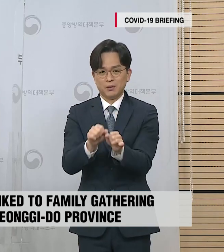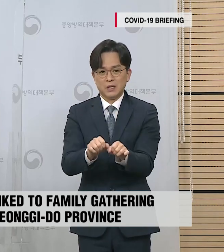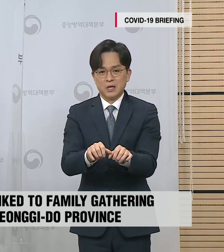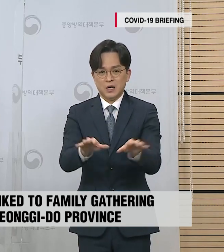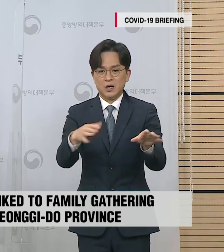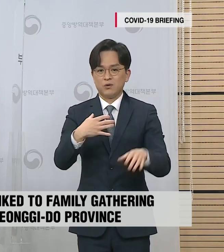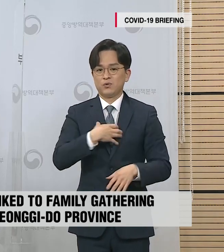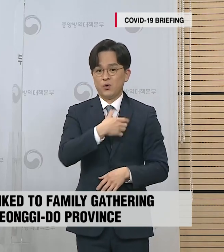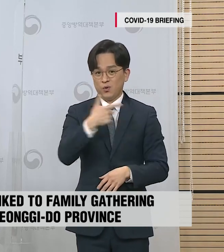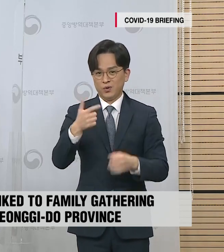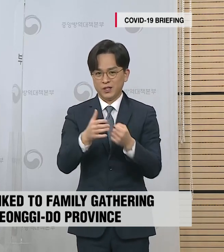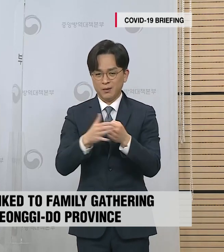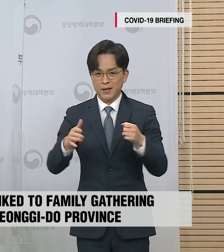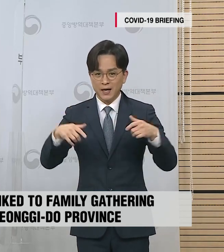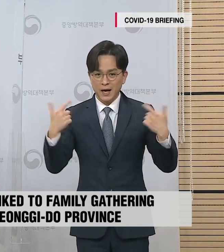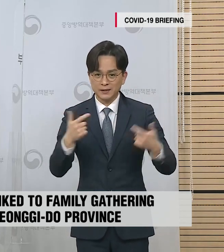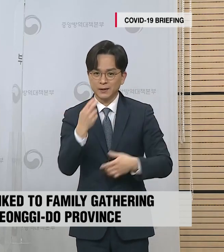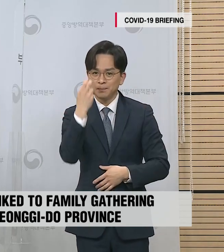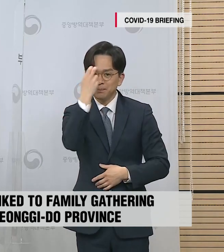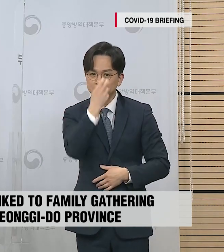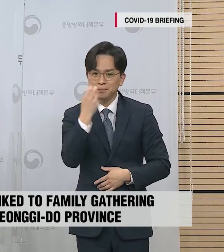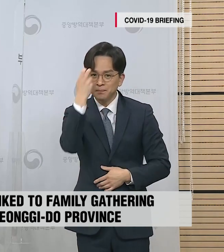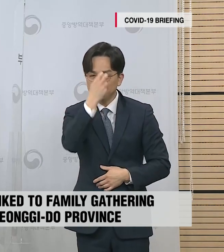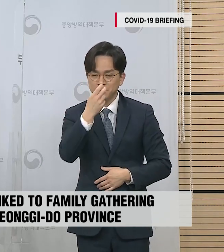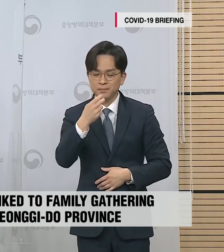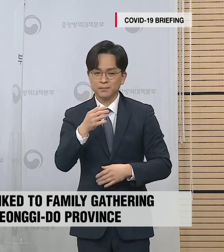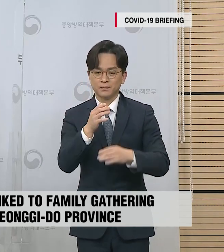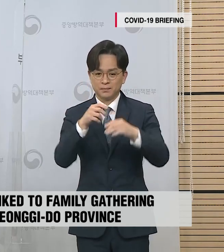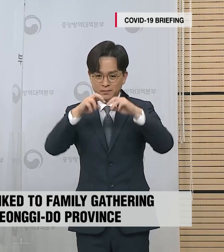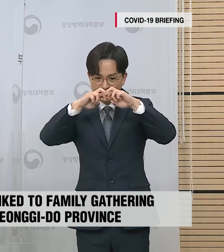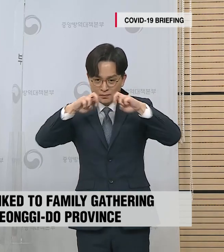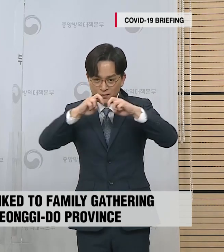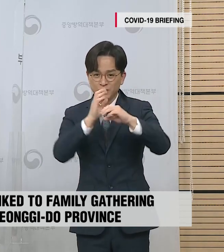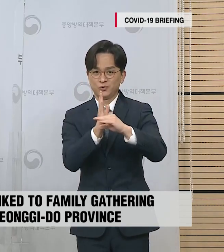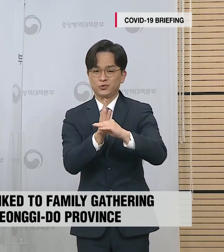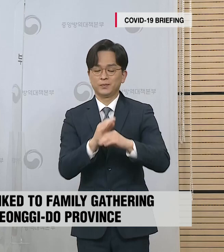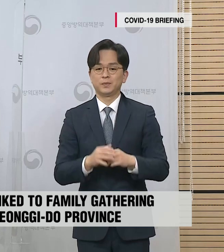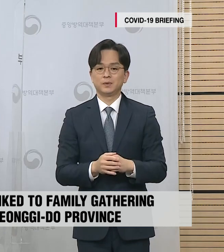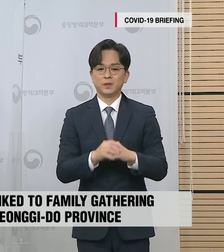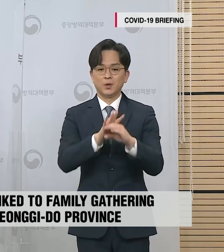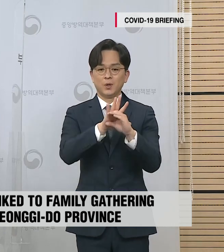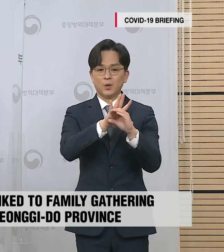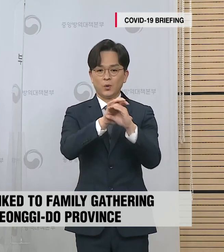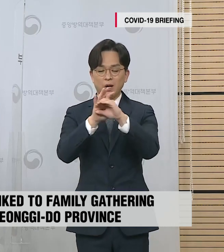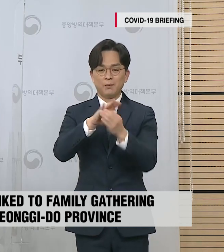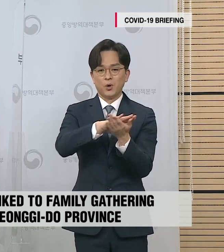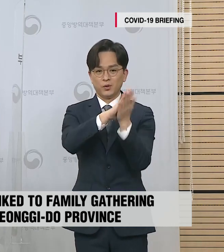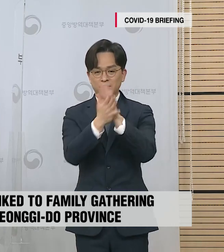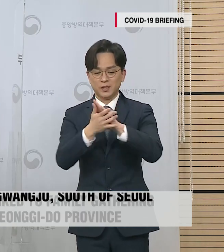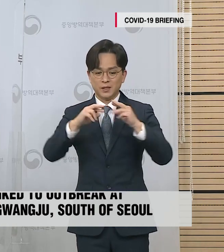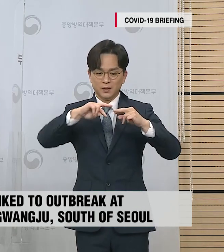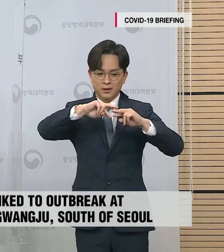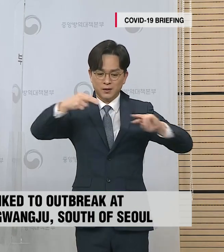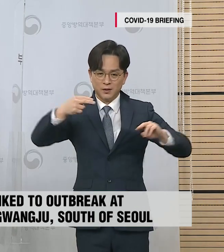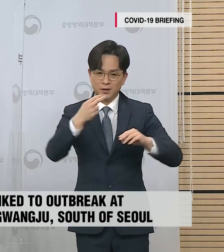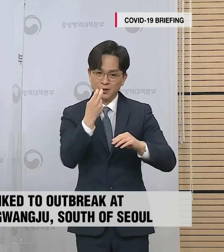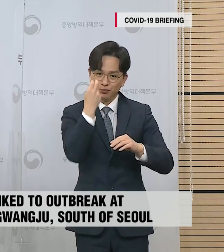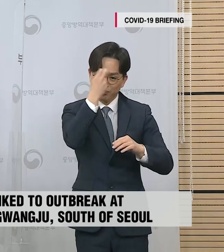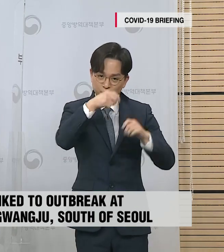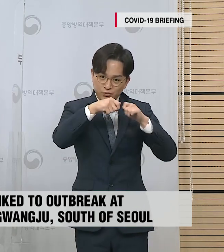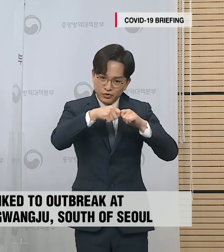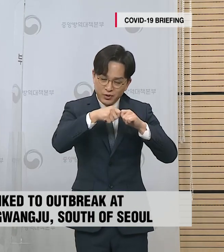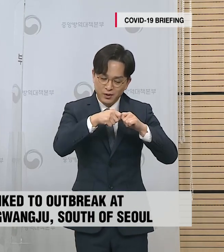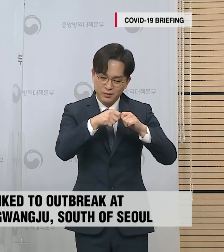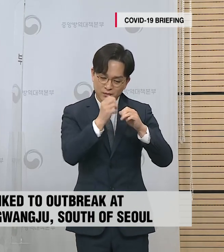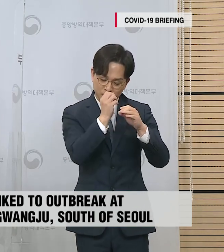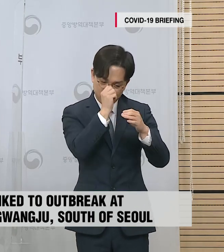about 94 cases. That is why we are also exerting a full vigilance and increasing our